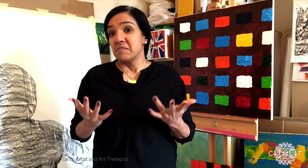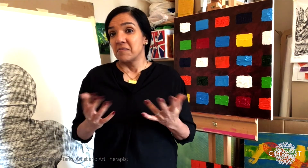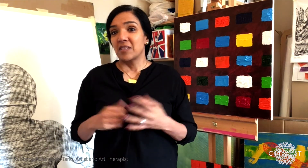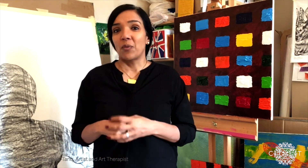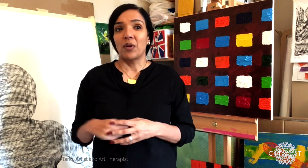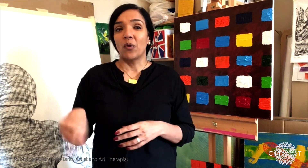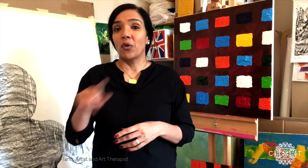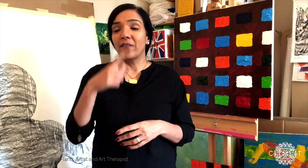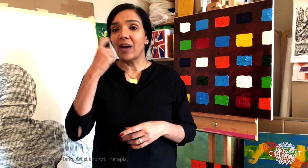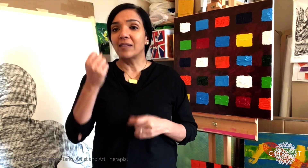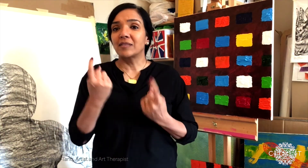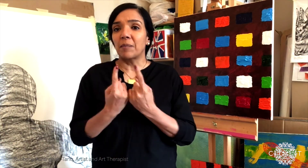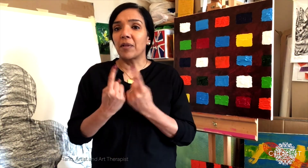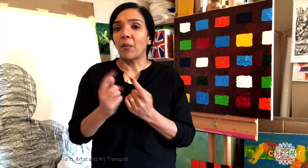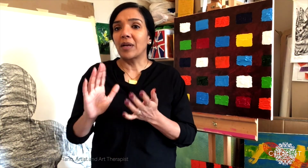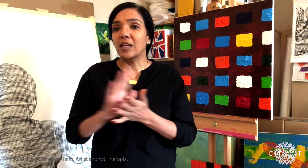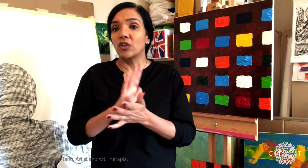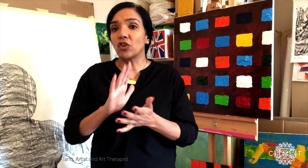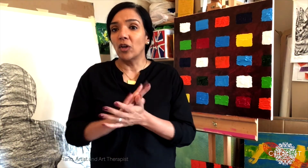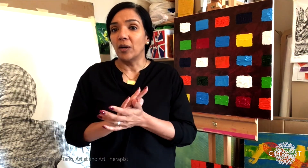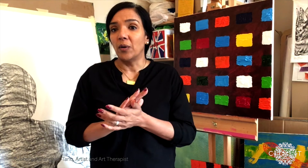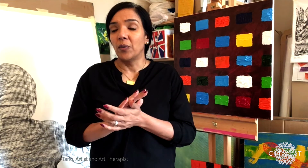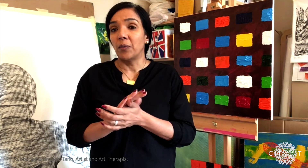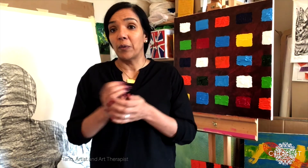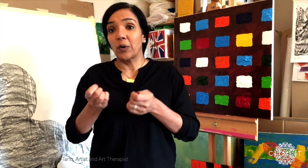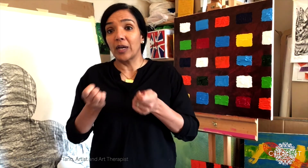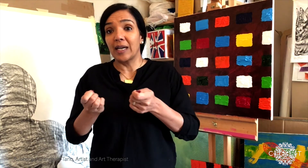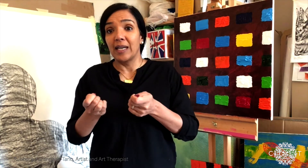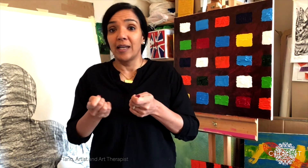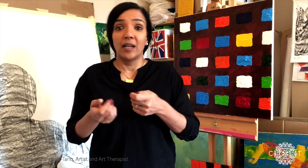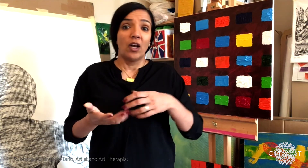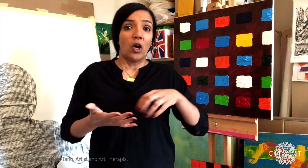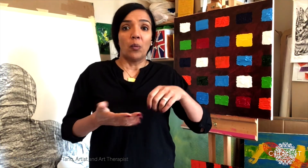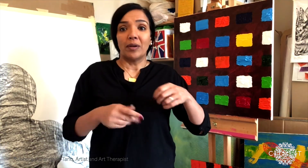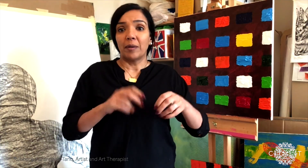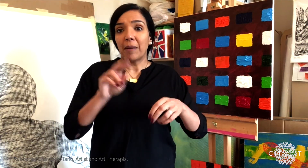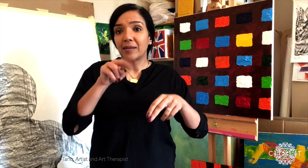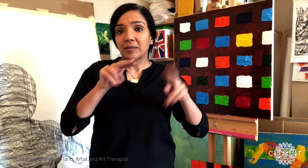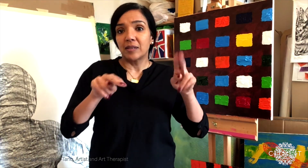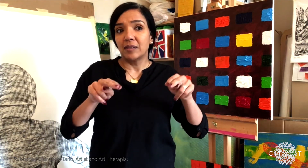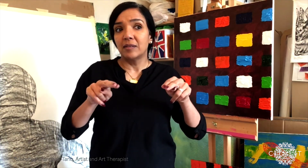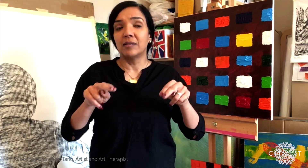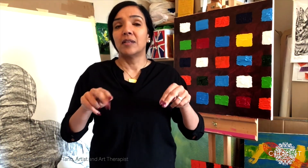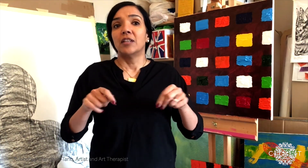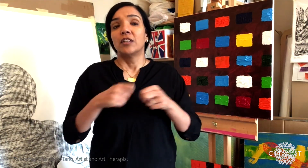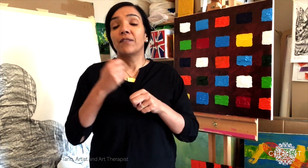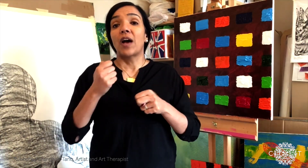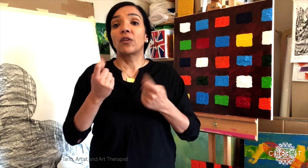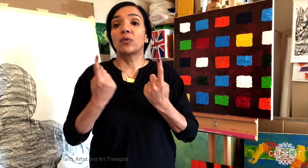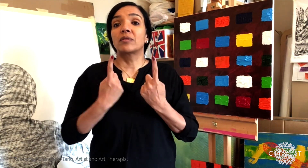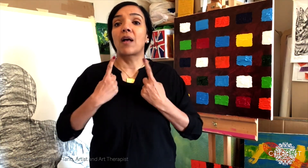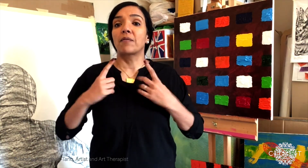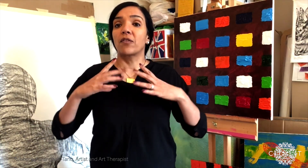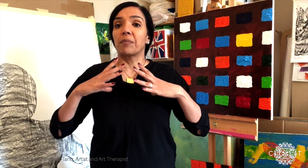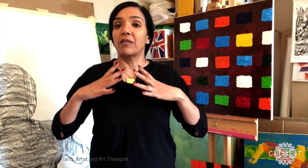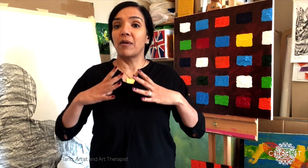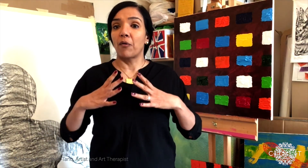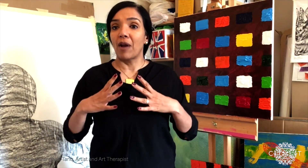So we all could find something that we could enjoy when we're cooking or when we're painting. We found ourselves for being more